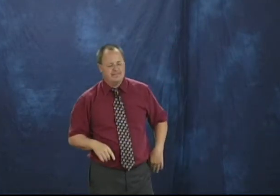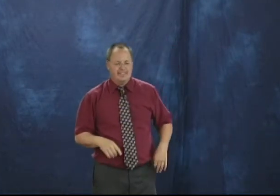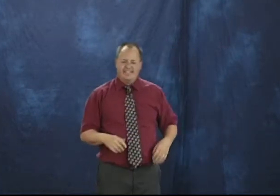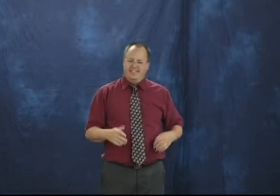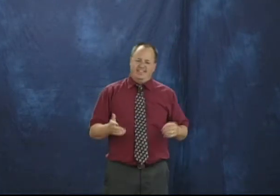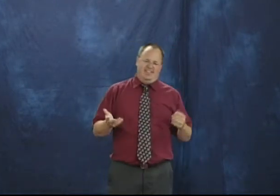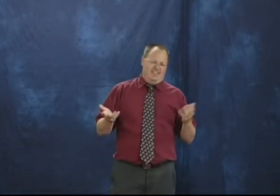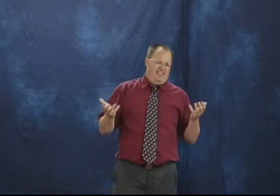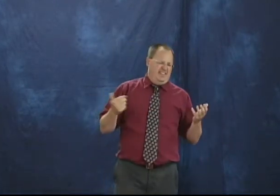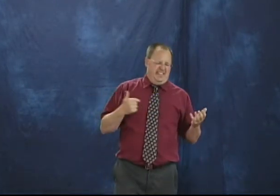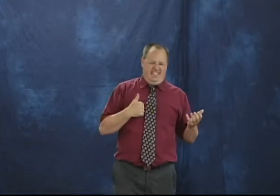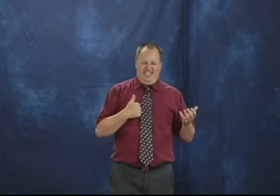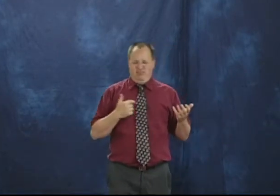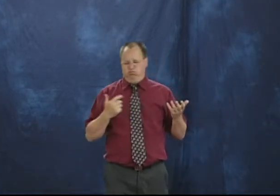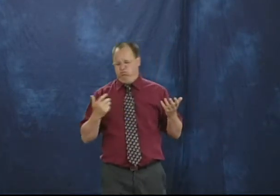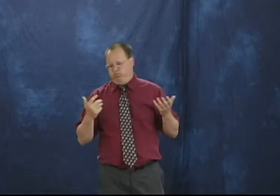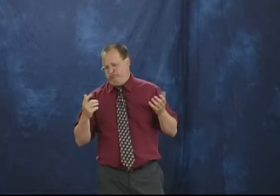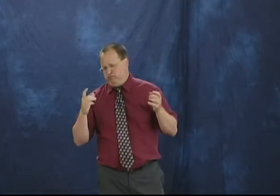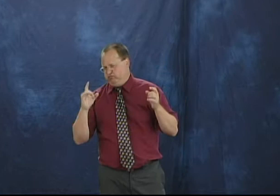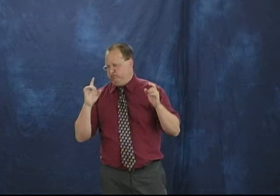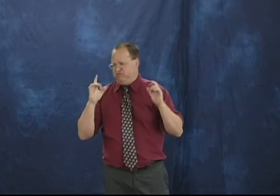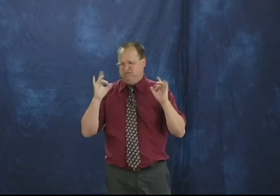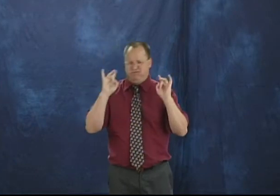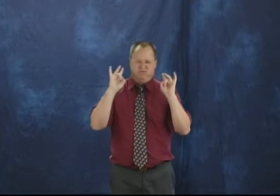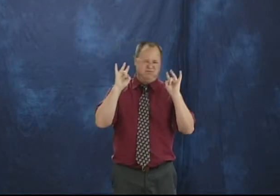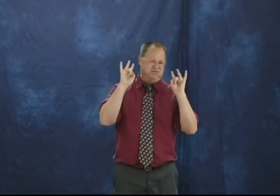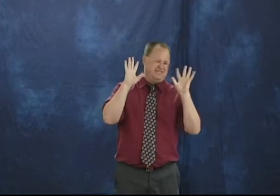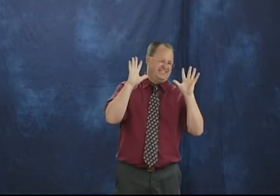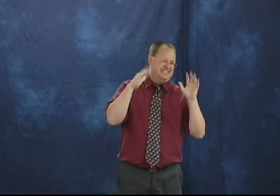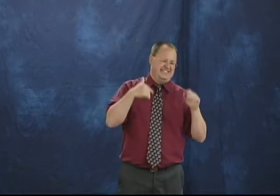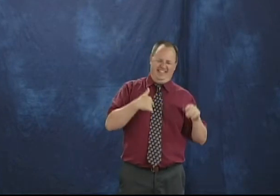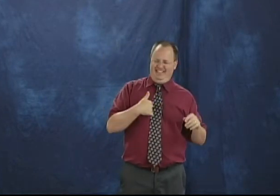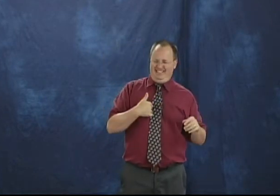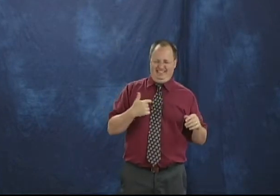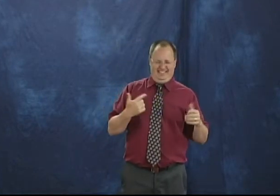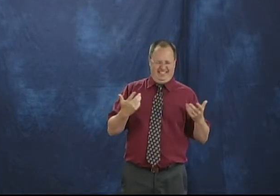I was talking to a hearing pastor and asked how he became a Christian.